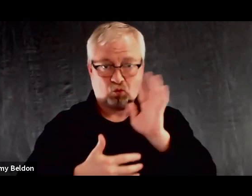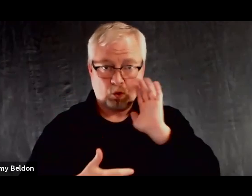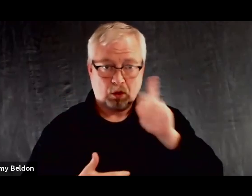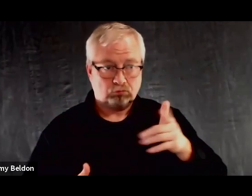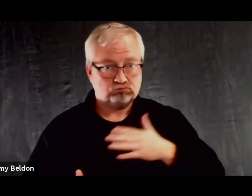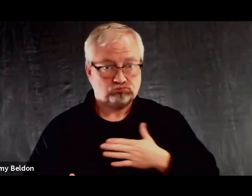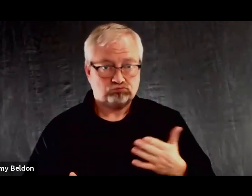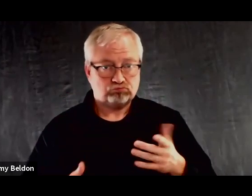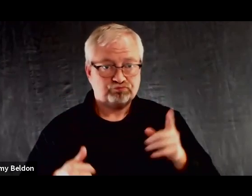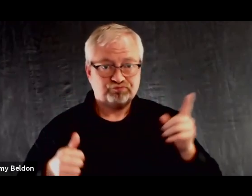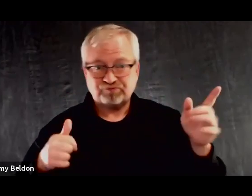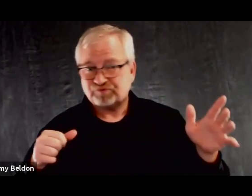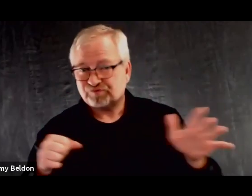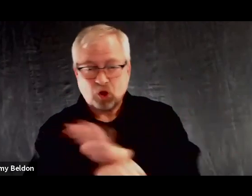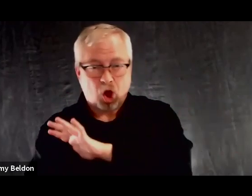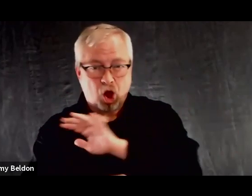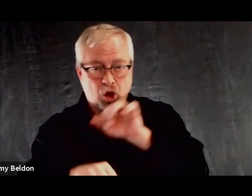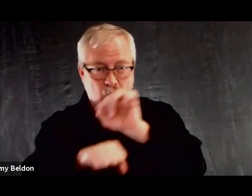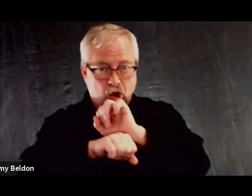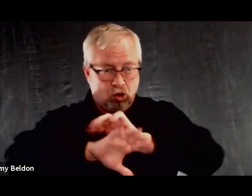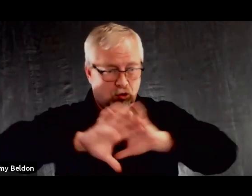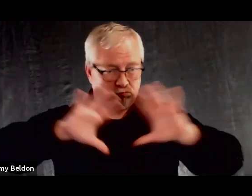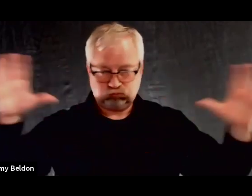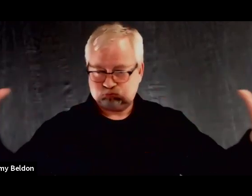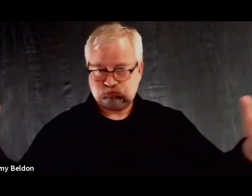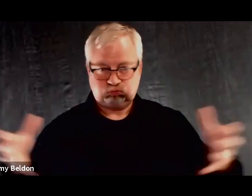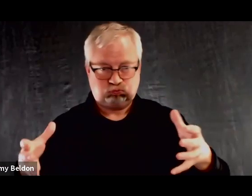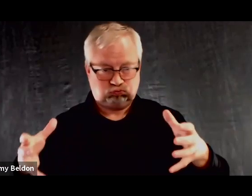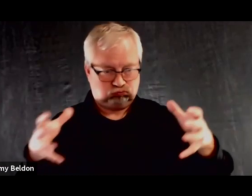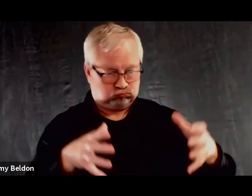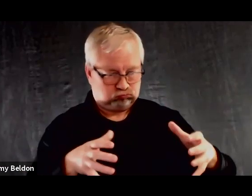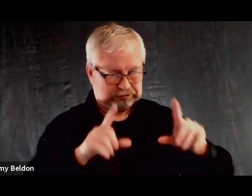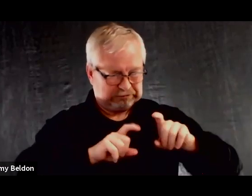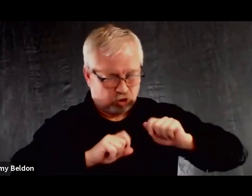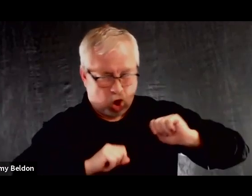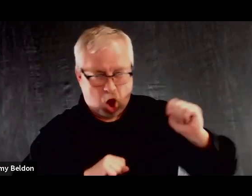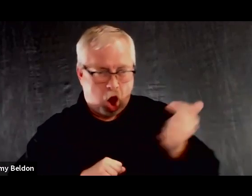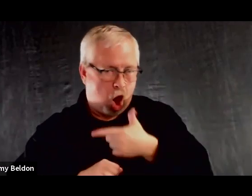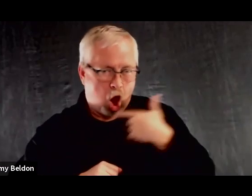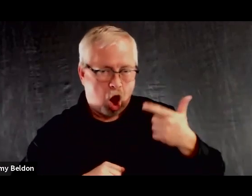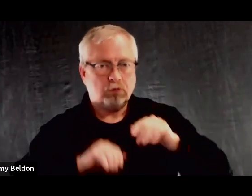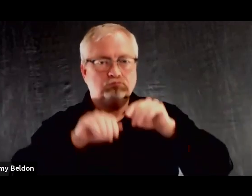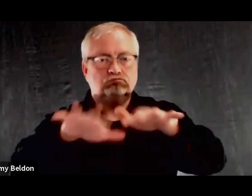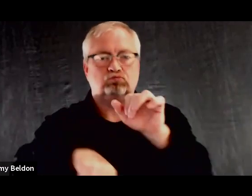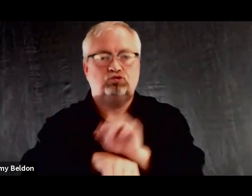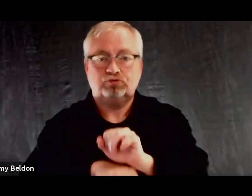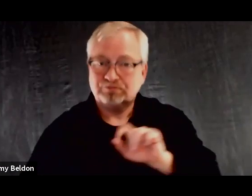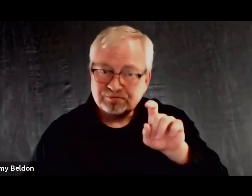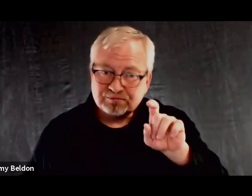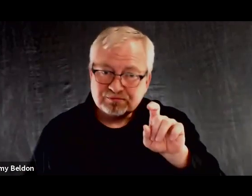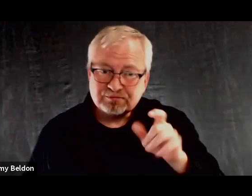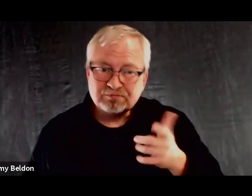or, and then also how quickly you get positive results back once people are tested, typically in rural parts